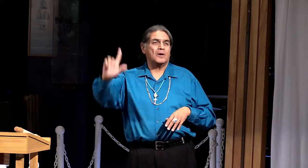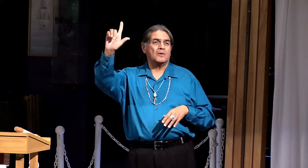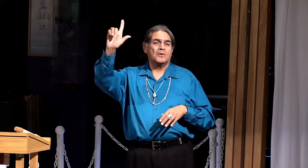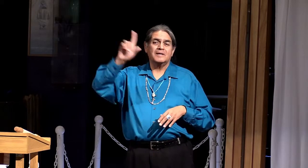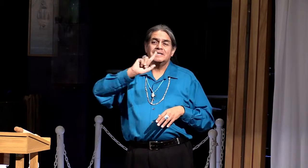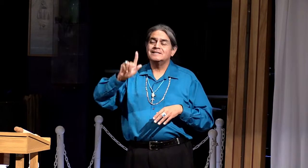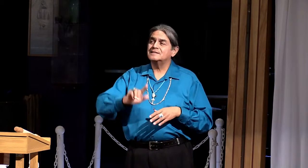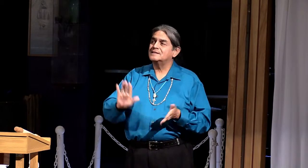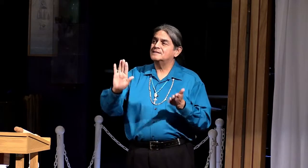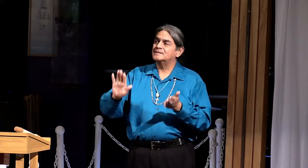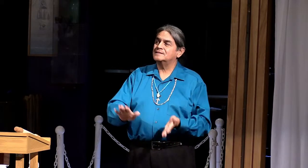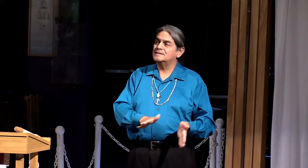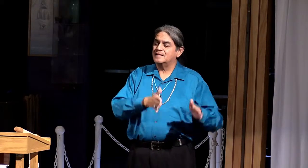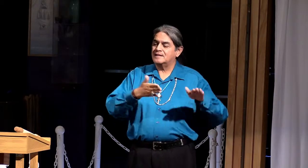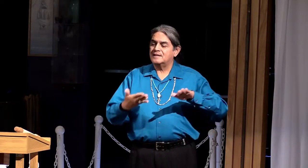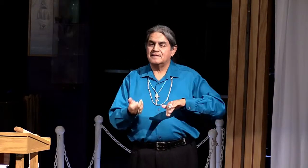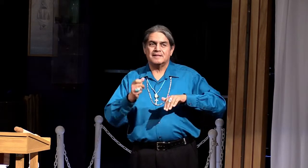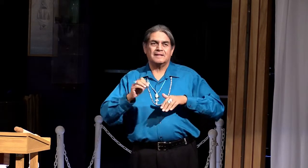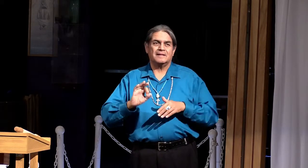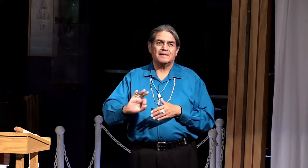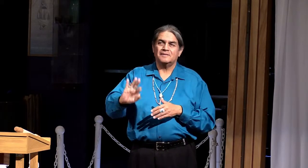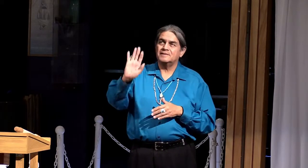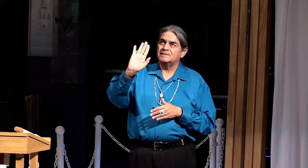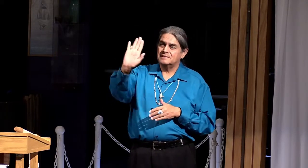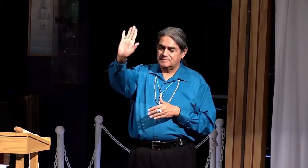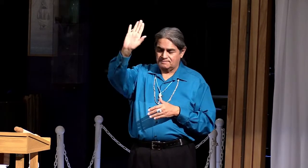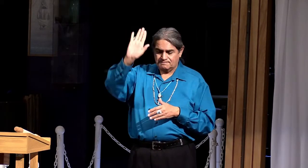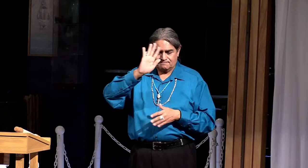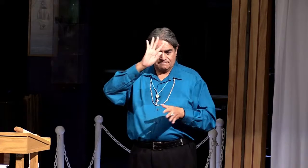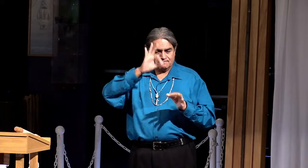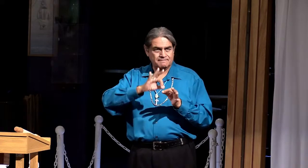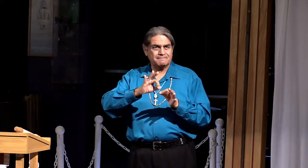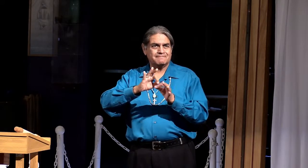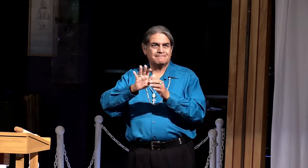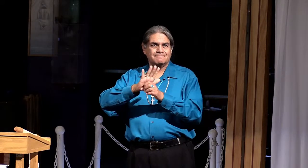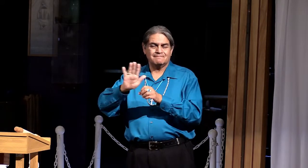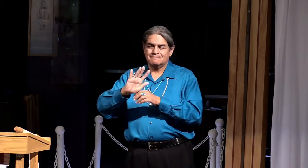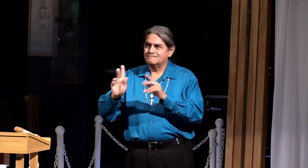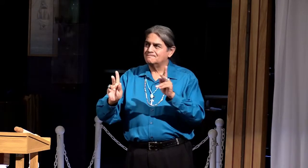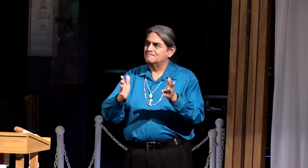Faithful ones.